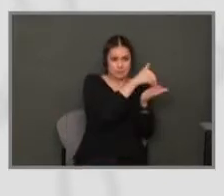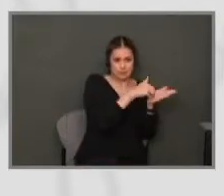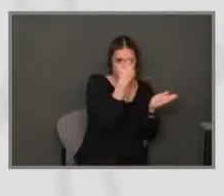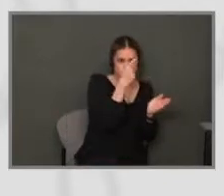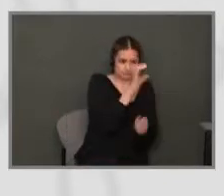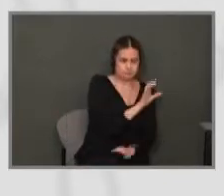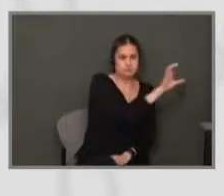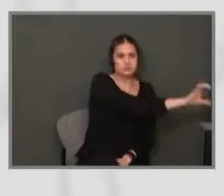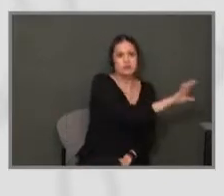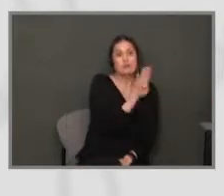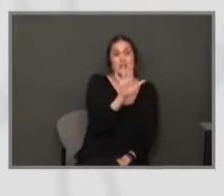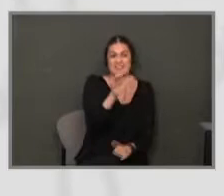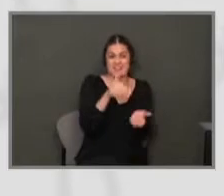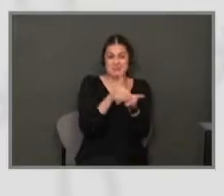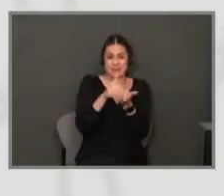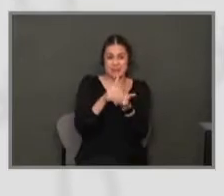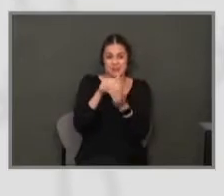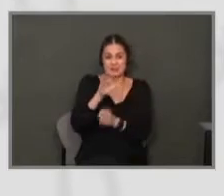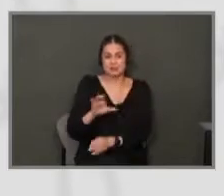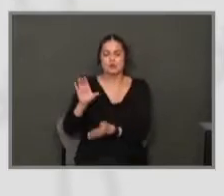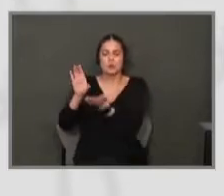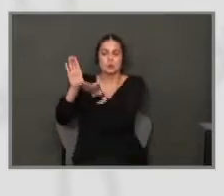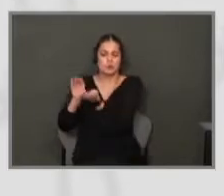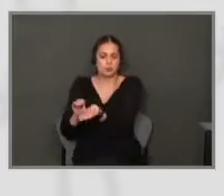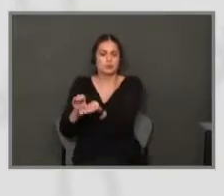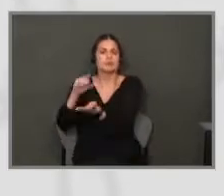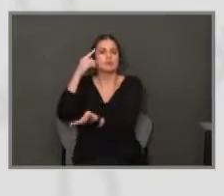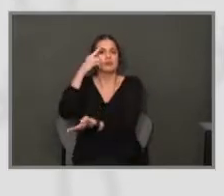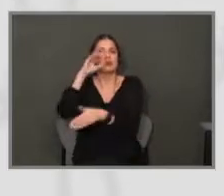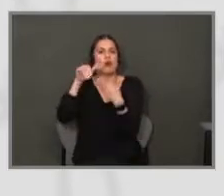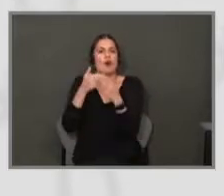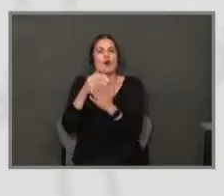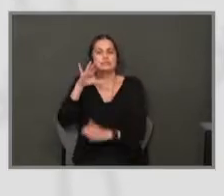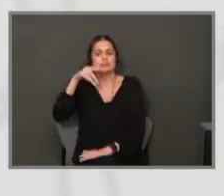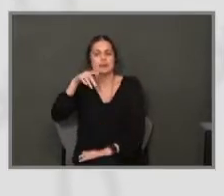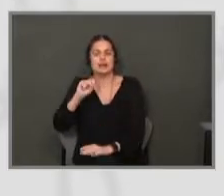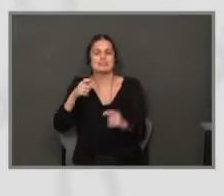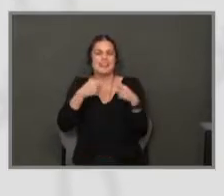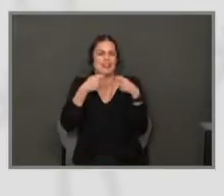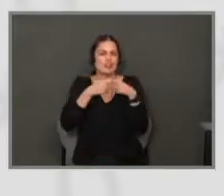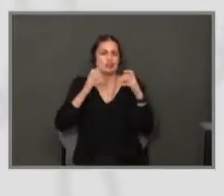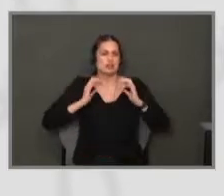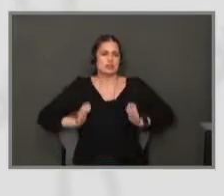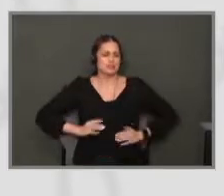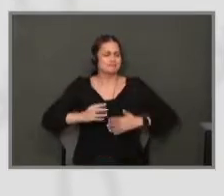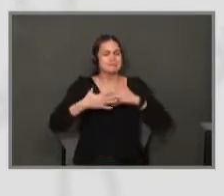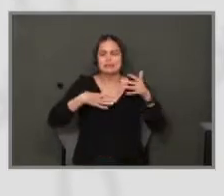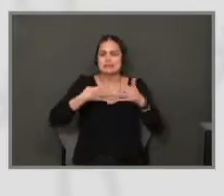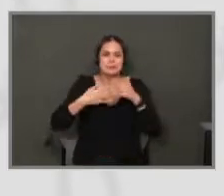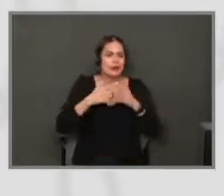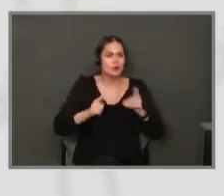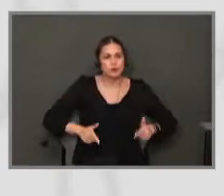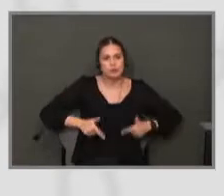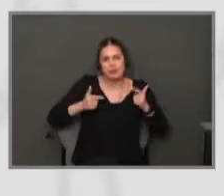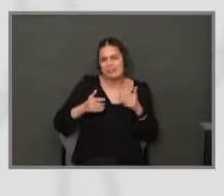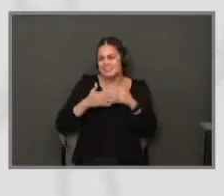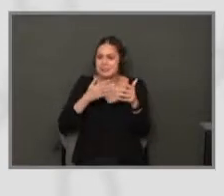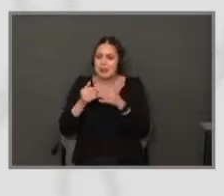would be a credit to all CPS Energy customers. Regardless of where you live, regardless if you're a business